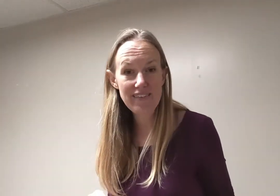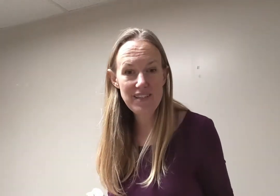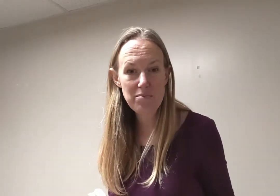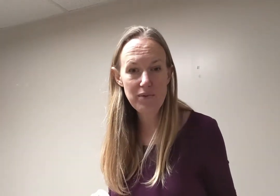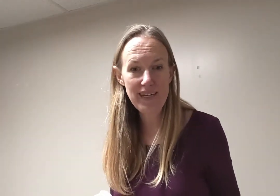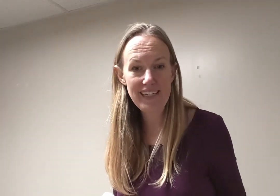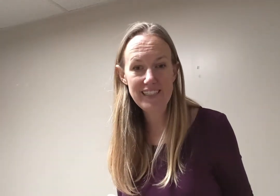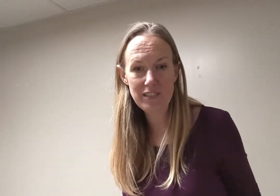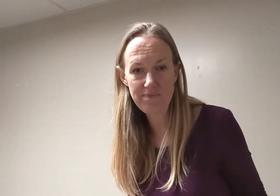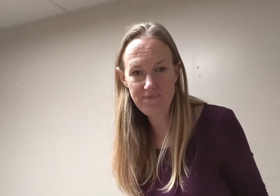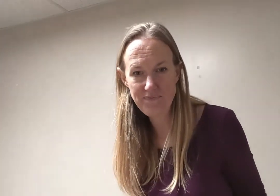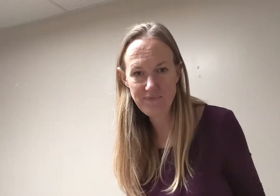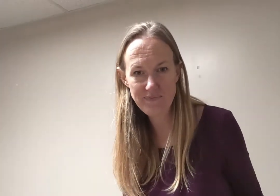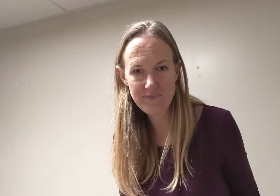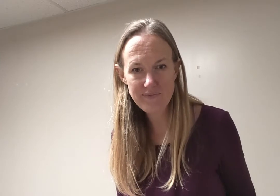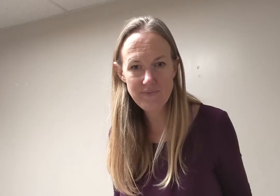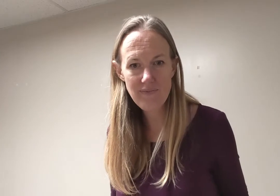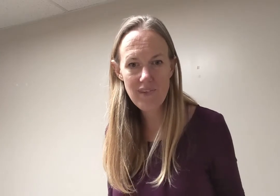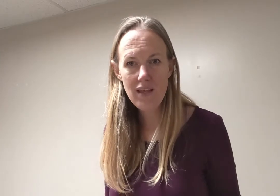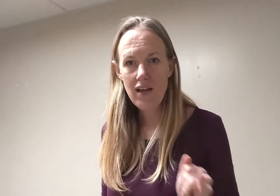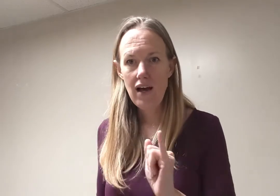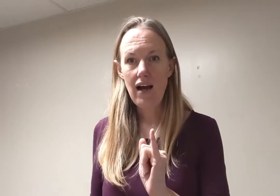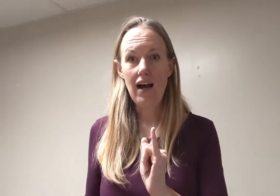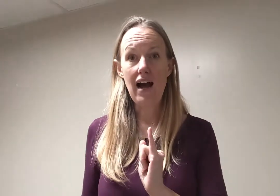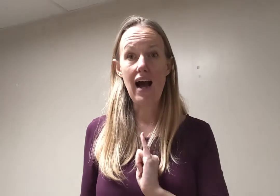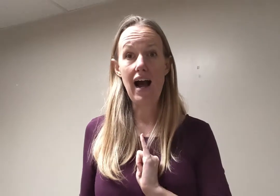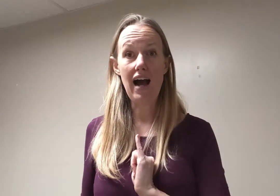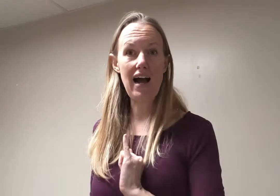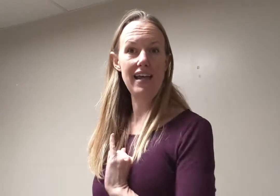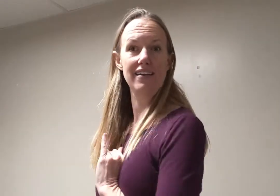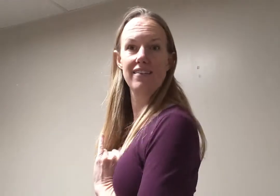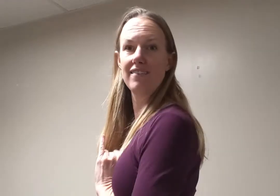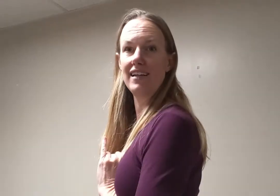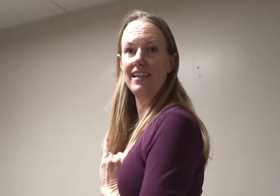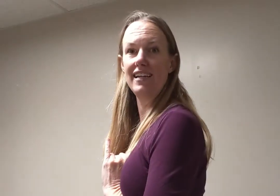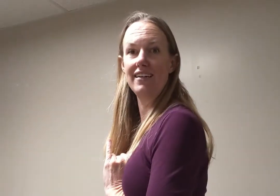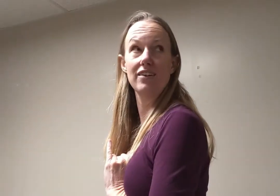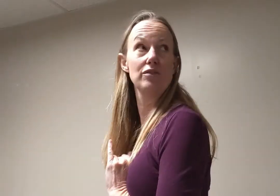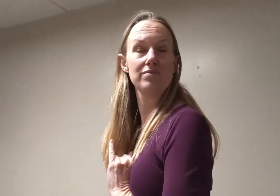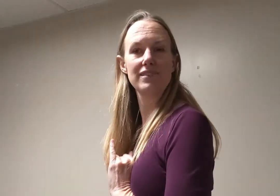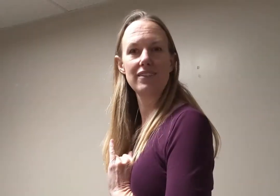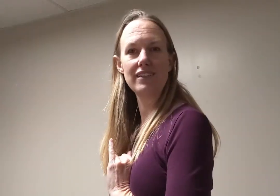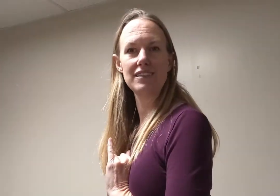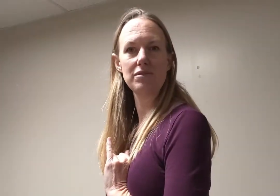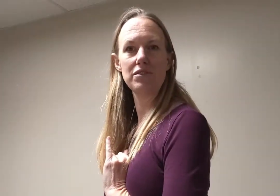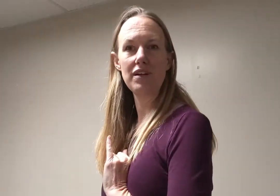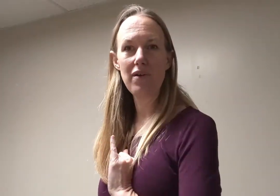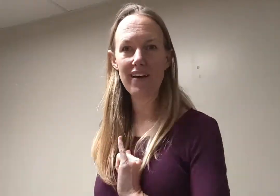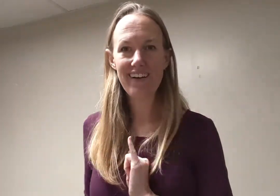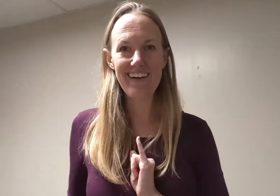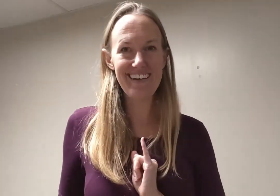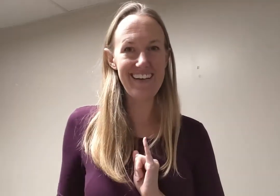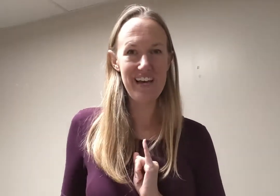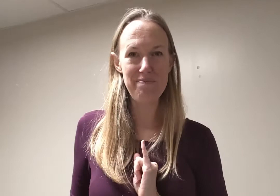to the bridge. I, right here. Oh, sorry, someone's running water. I